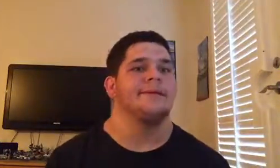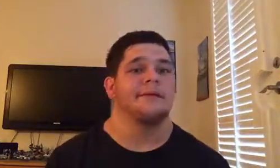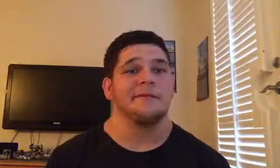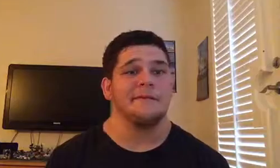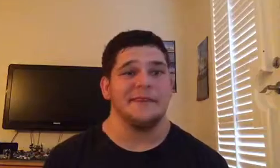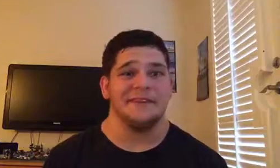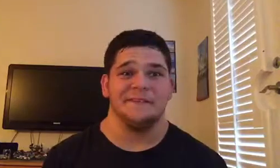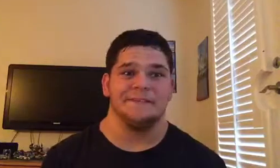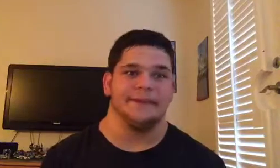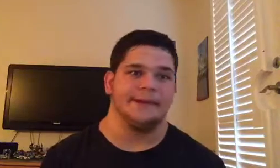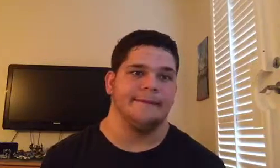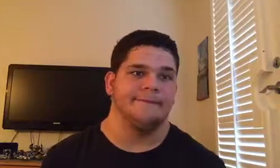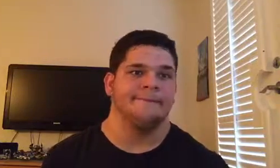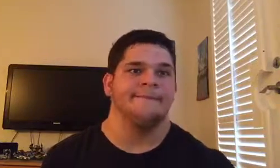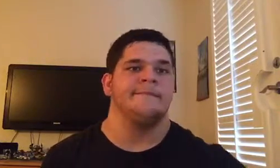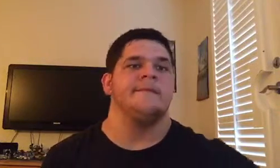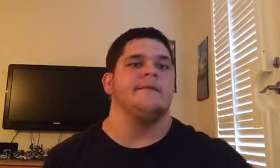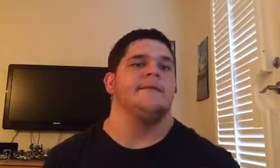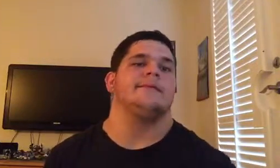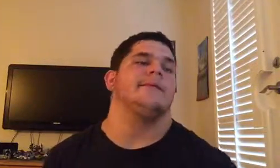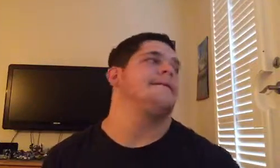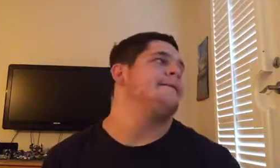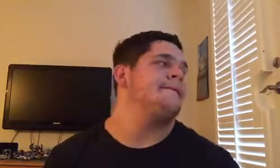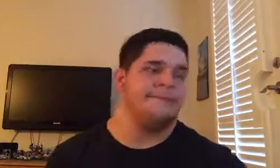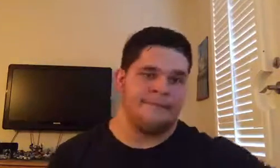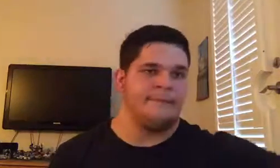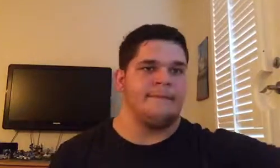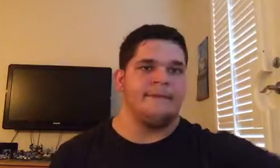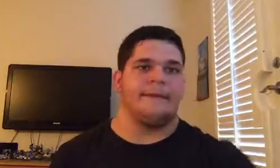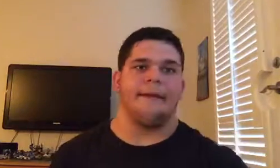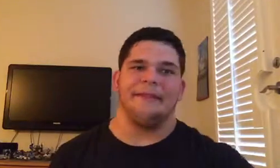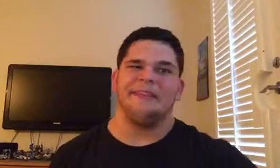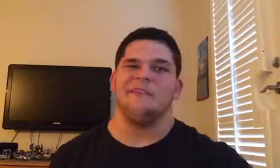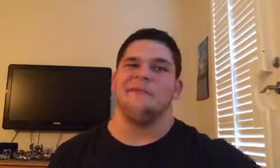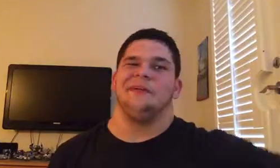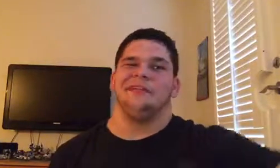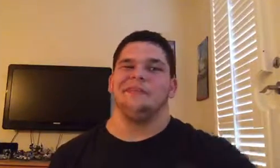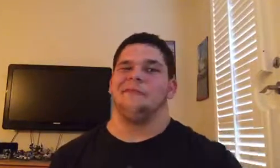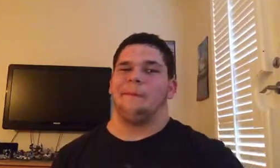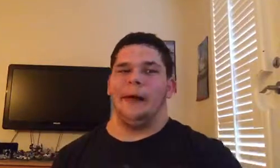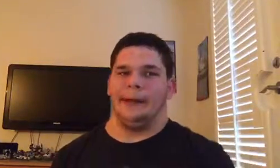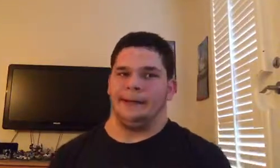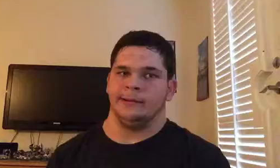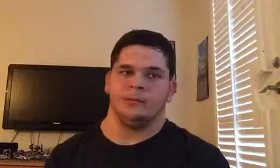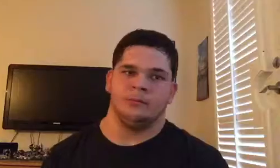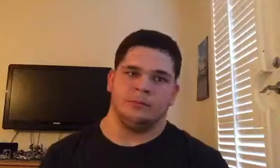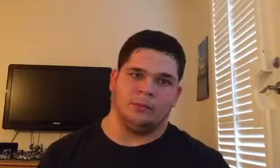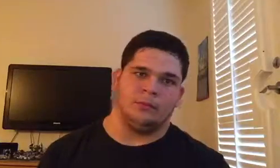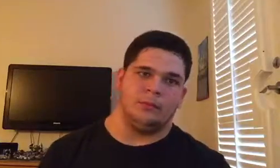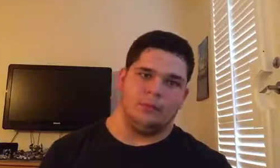LEGO Dimensions video. So, I think you'll be a level pack,